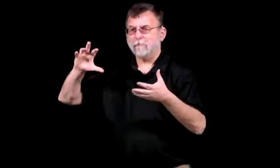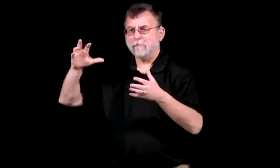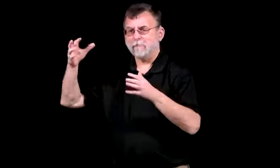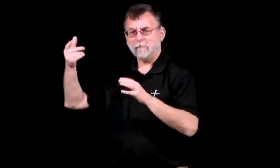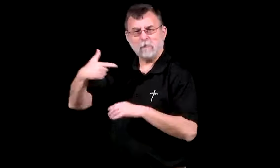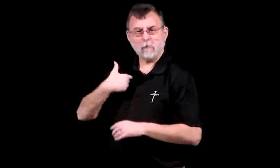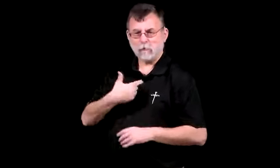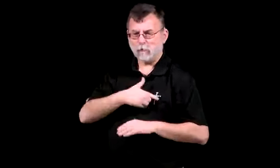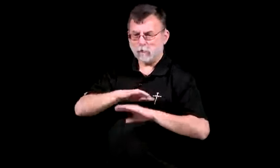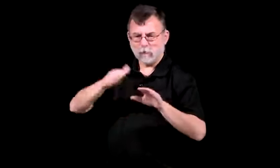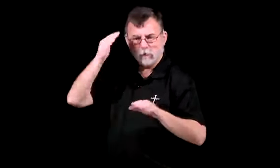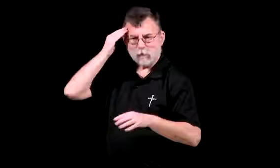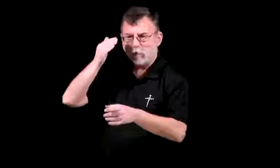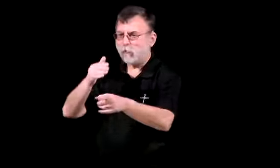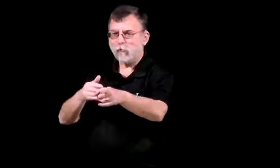There would have been chaos.